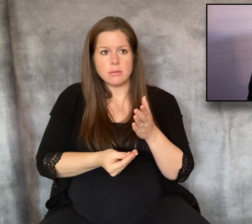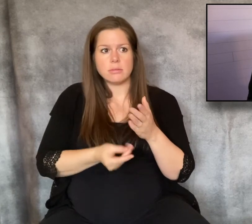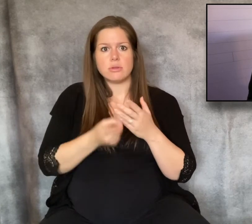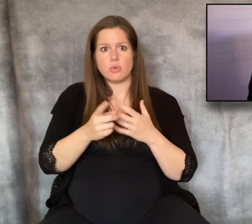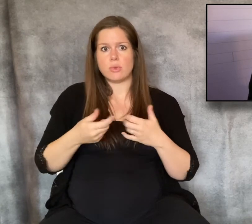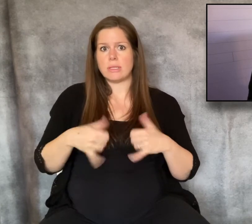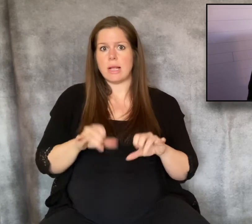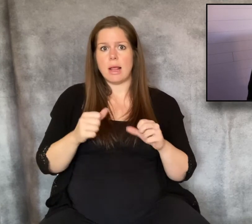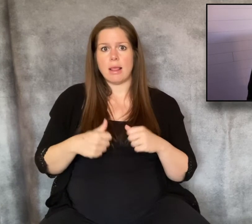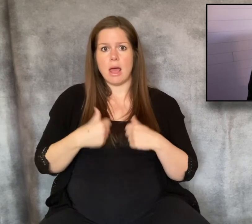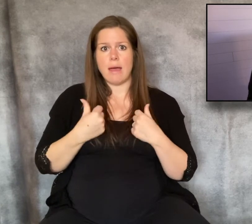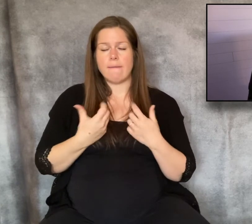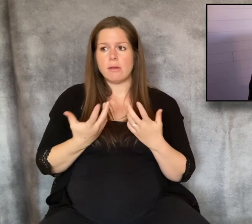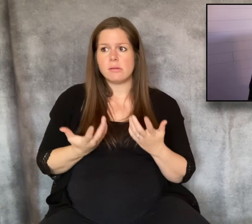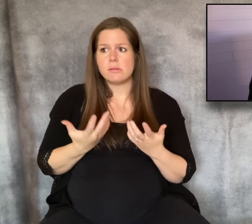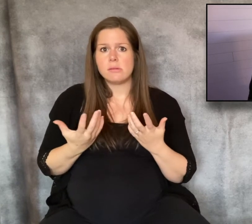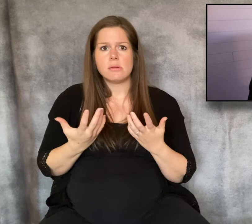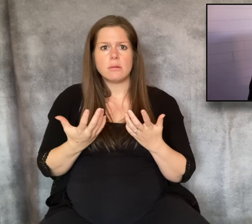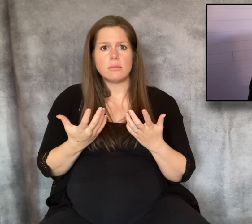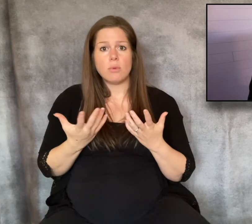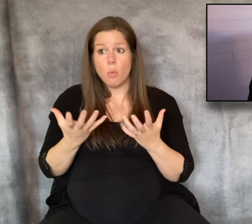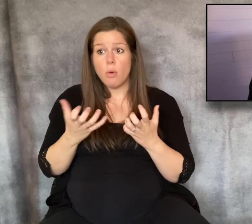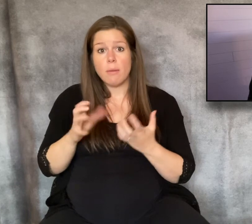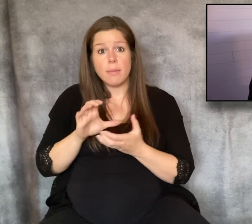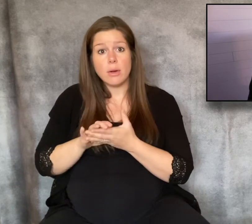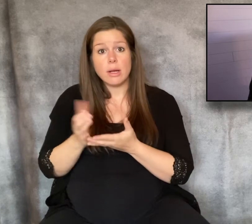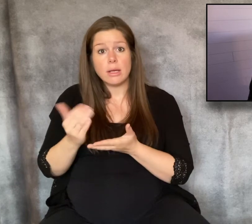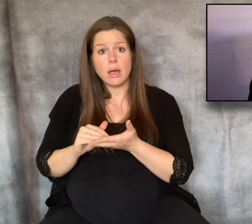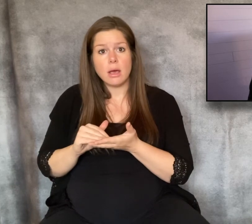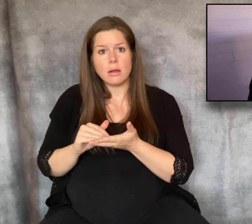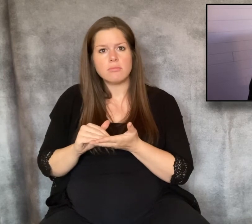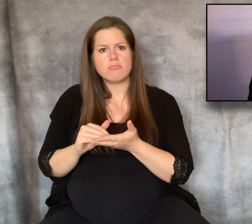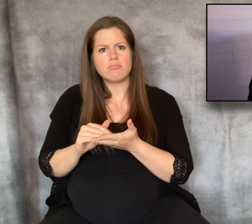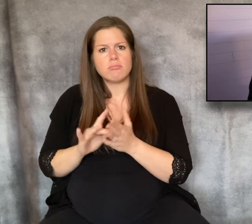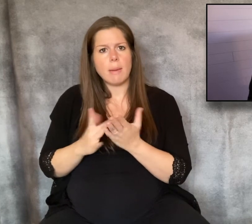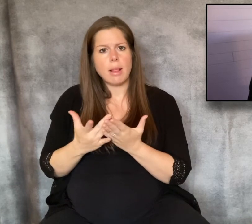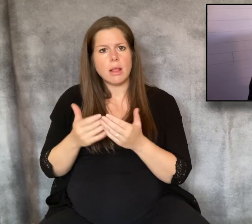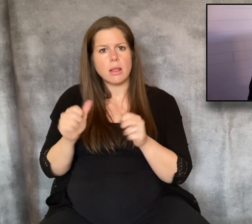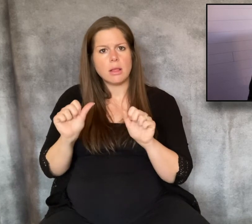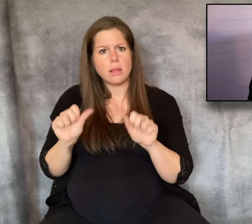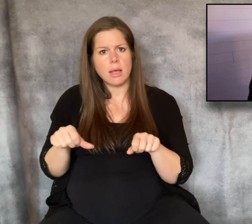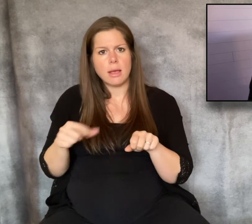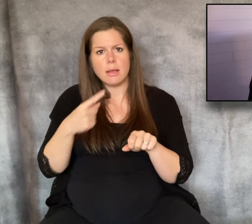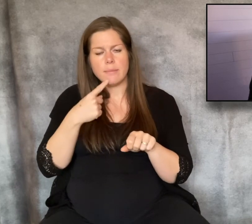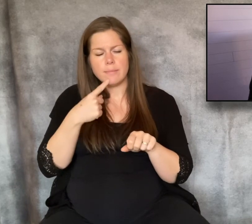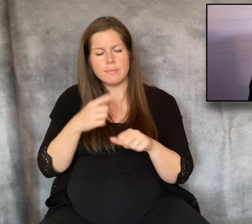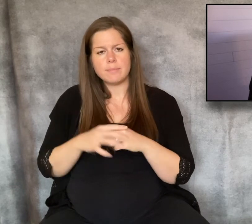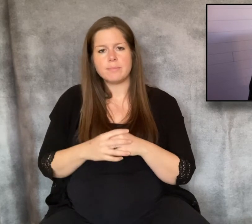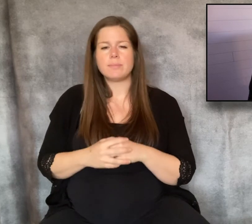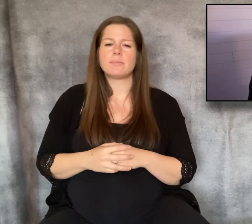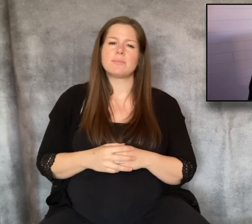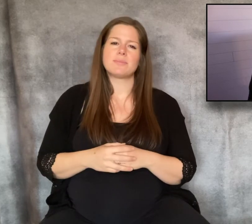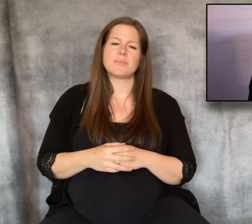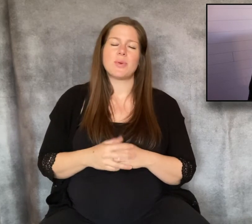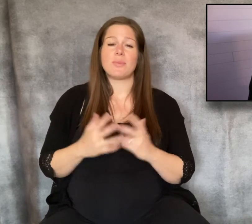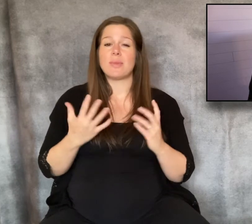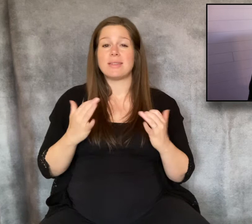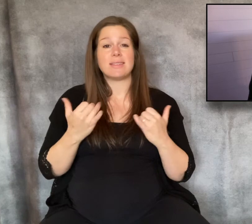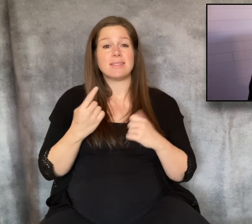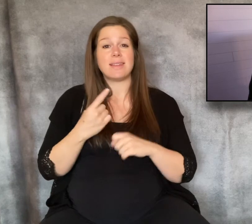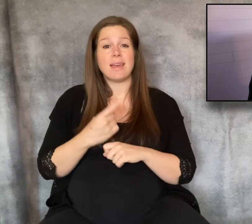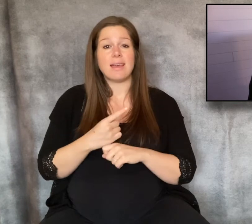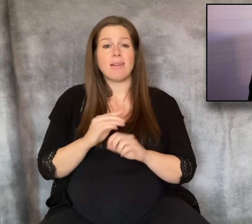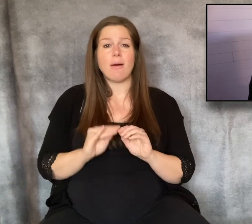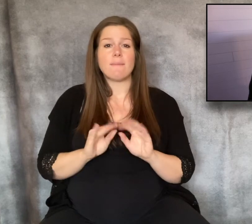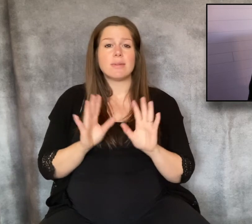you want to remarry somebody else, you biblically can do that. So that's the